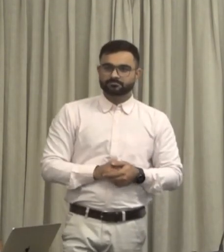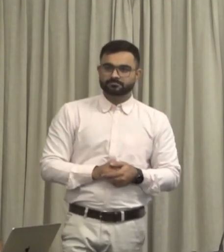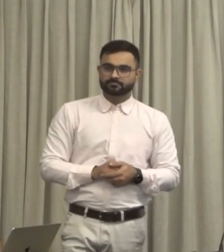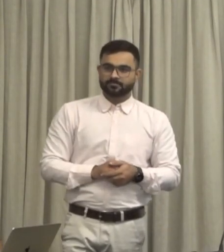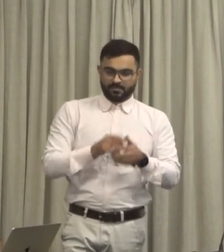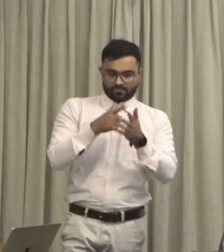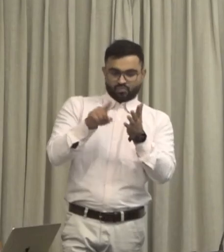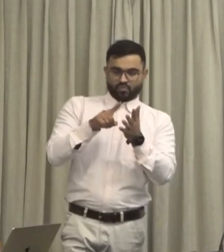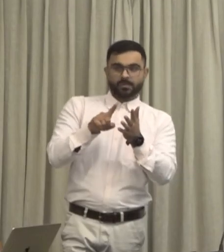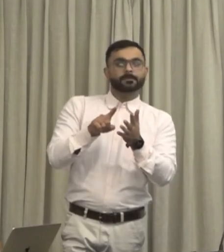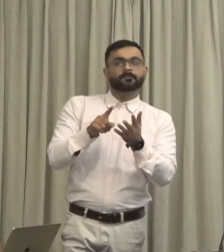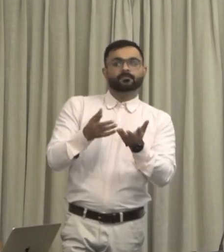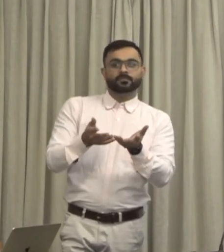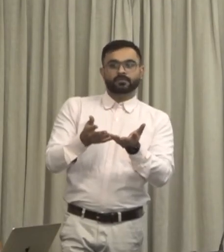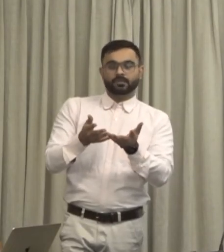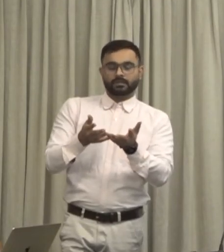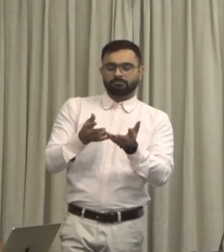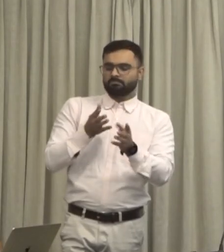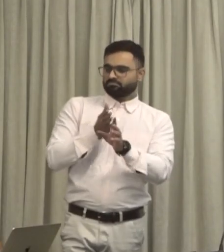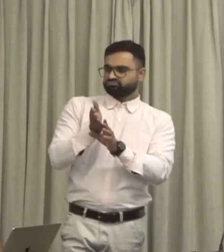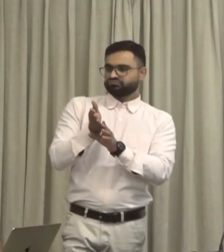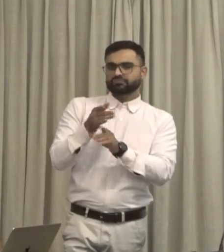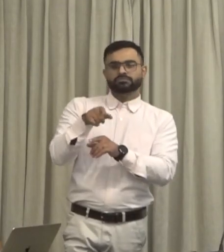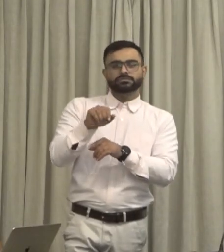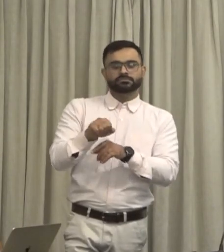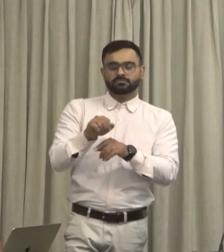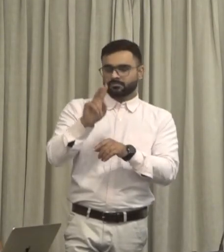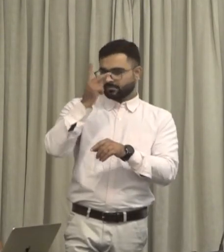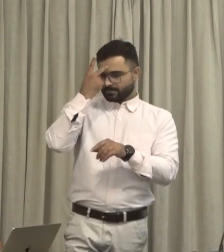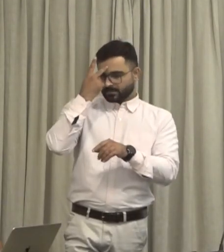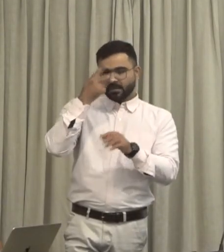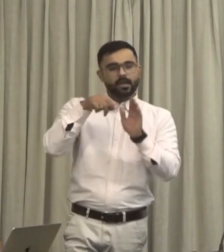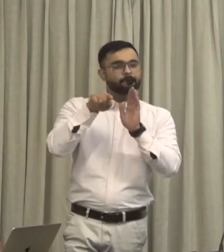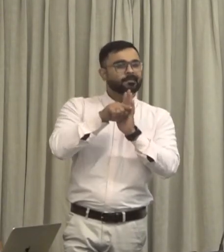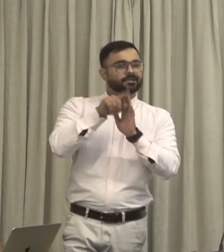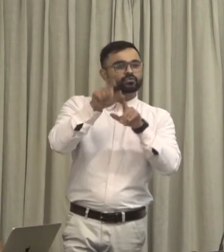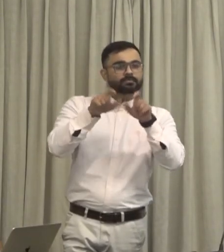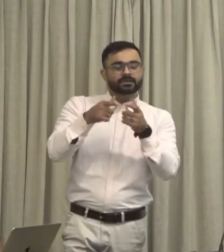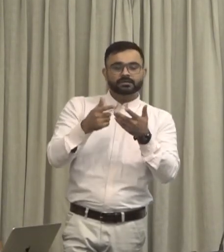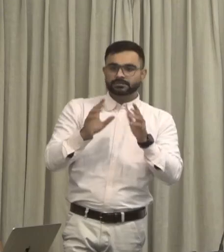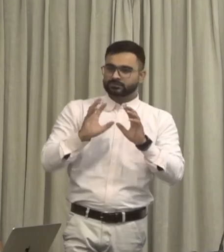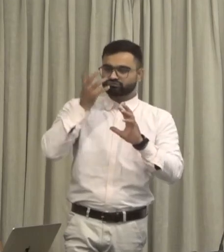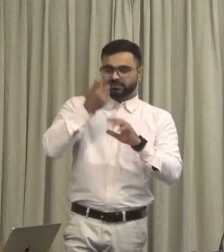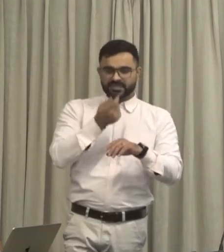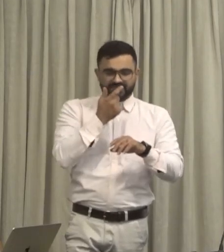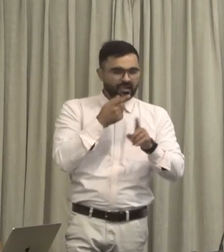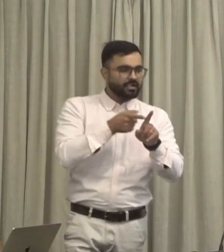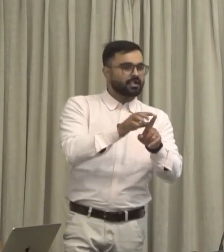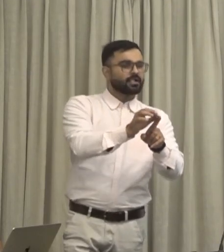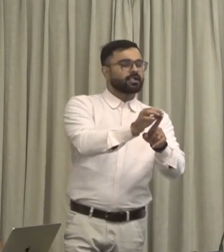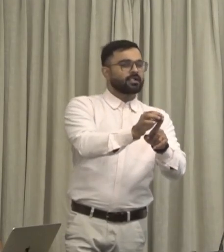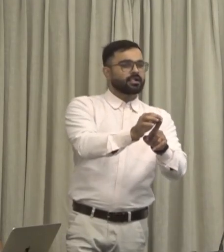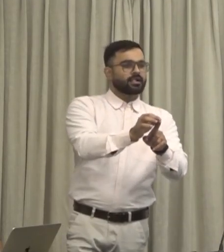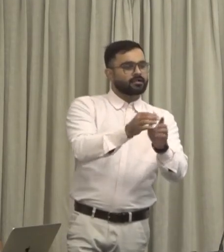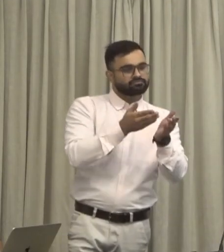of correcting this anomaly in our midst. Everybody receiving aggressive treatment, as